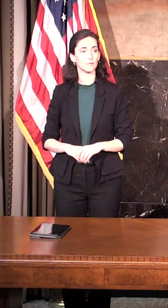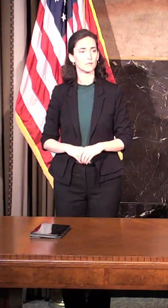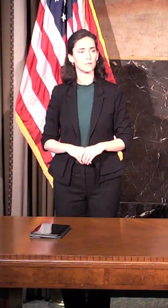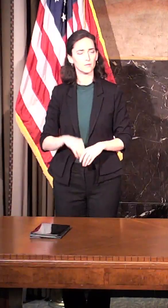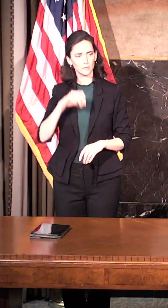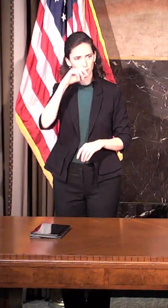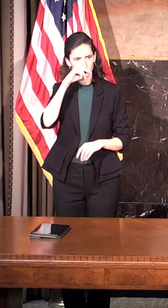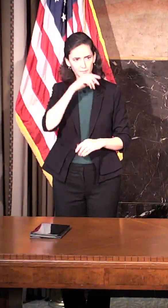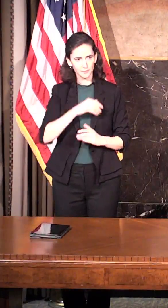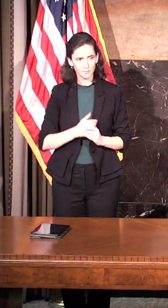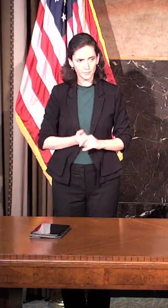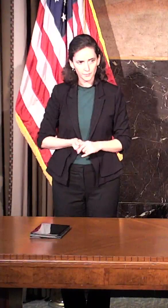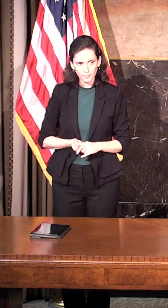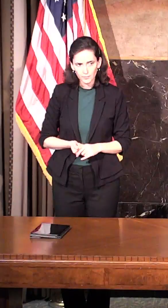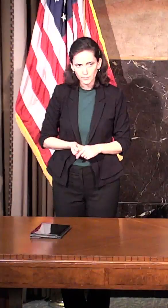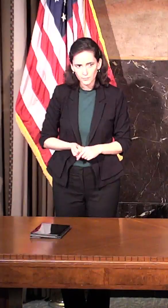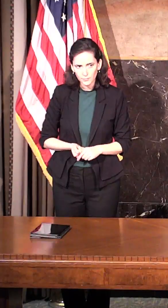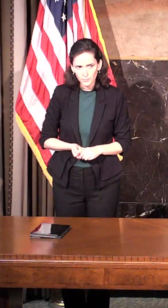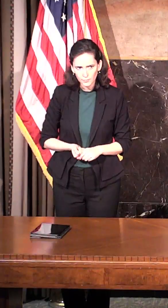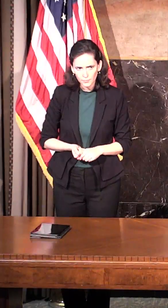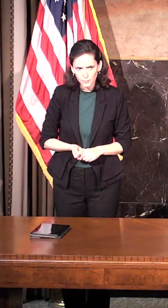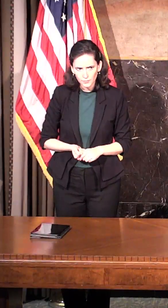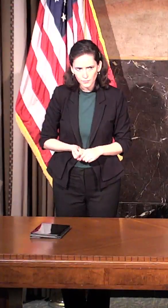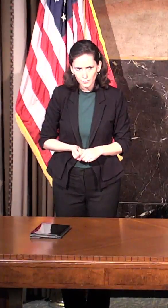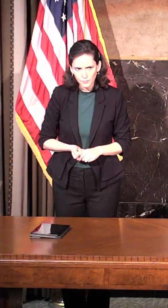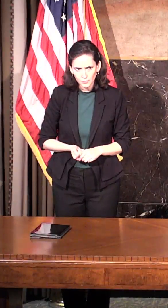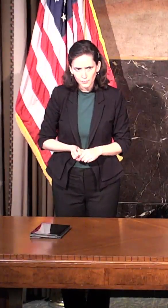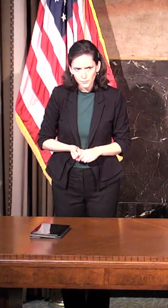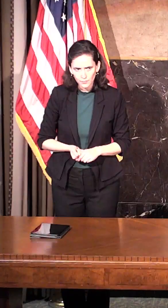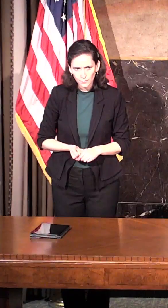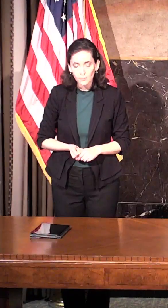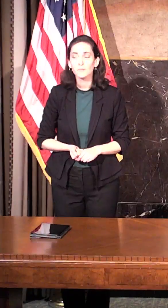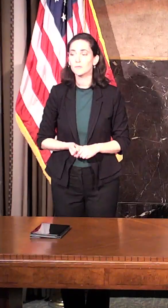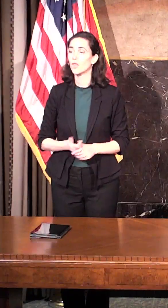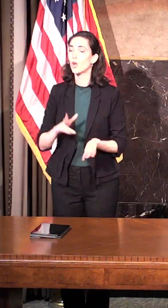are the visitation restrictions? And at nursing homes,